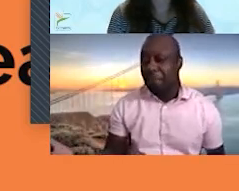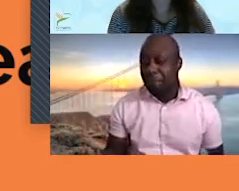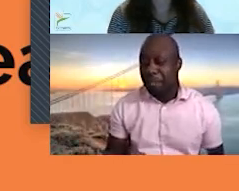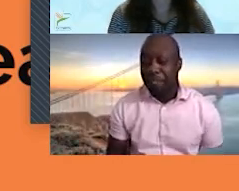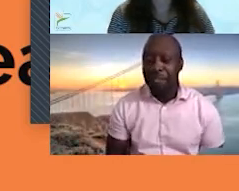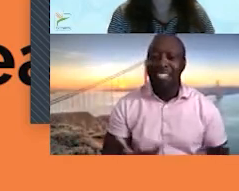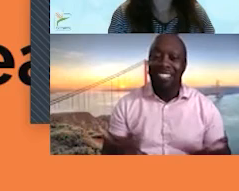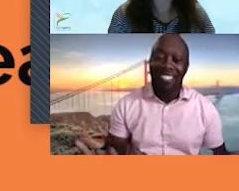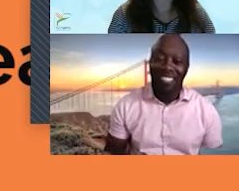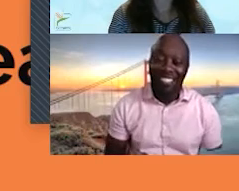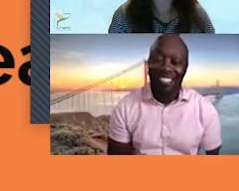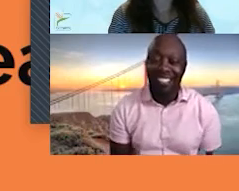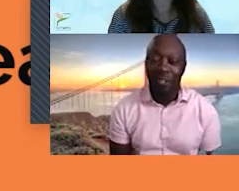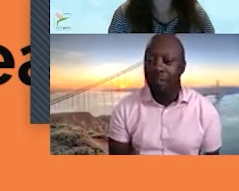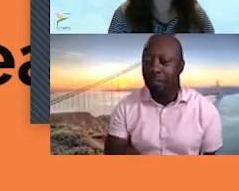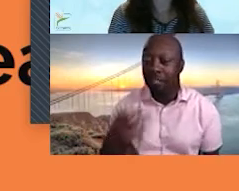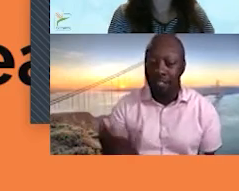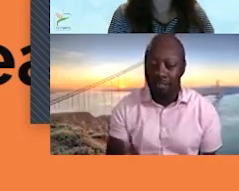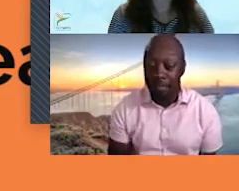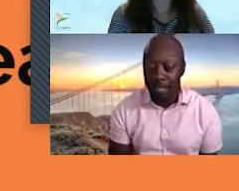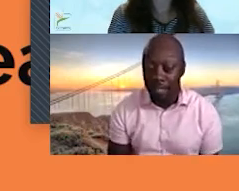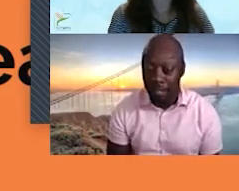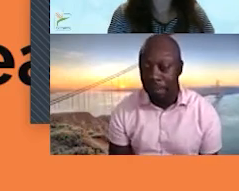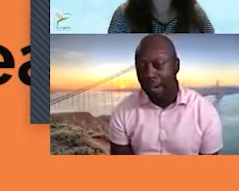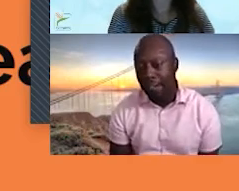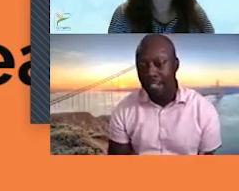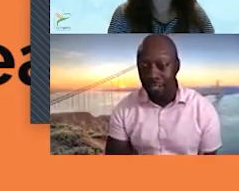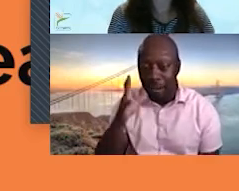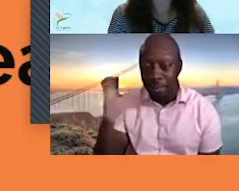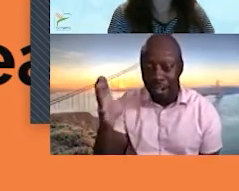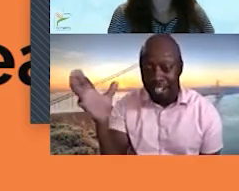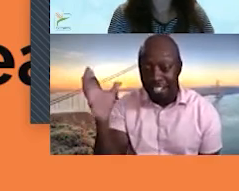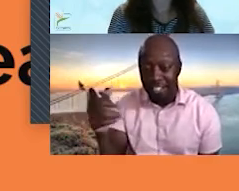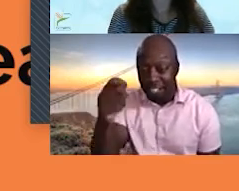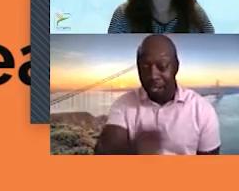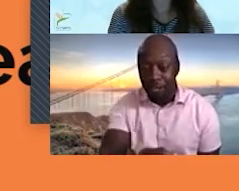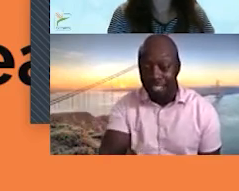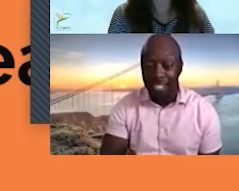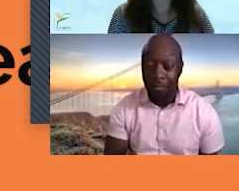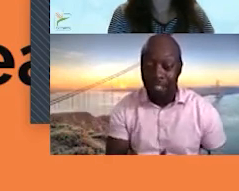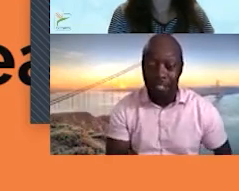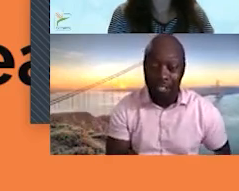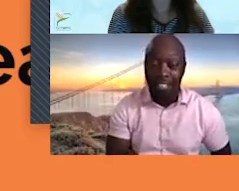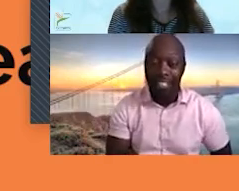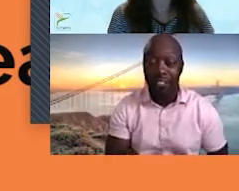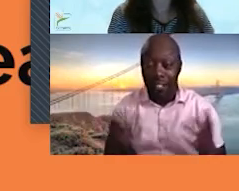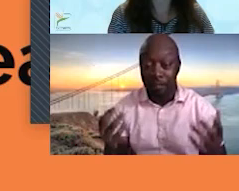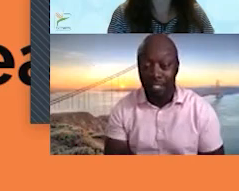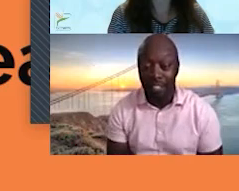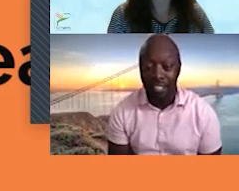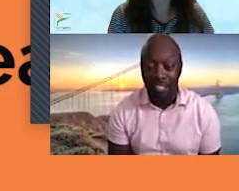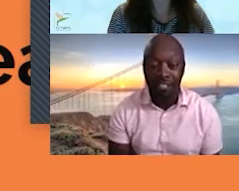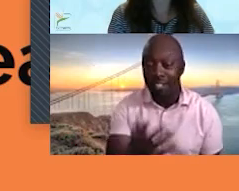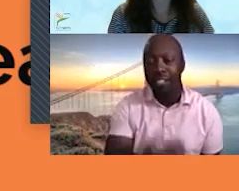wakes up the baby, and or for maybe the grandparents to know not to come in your nursing or